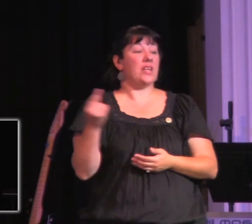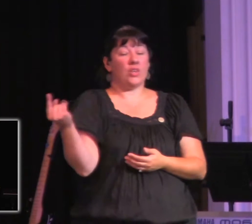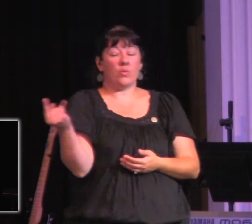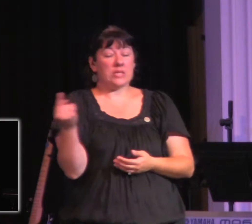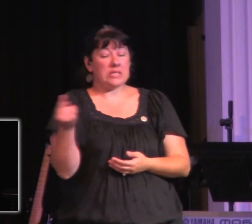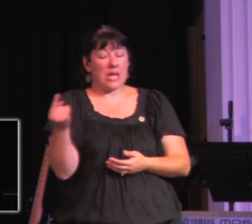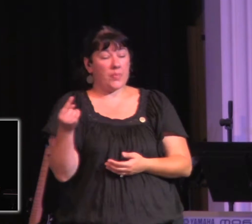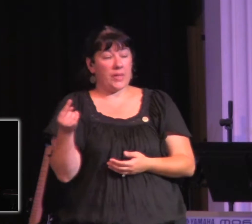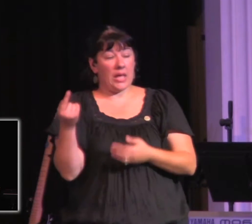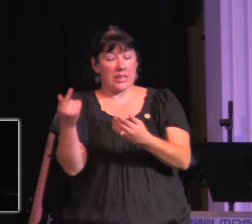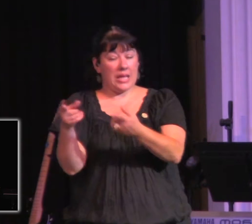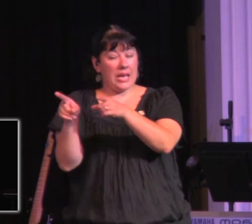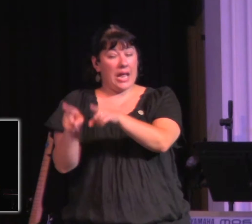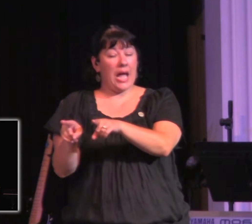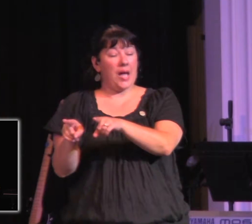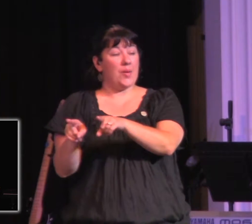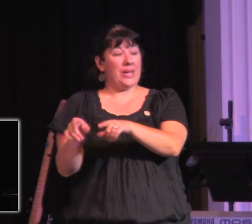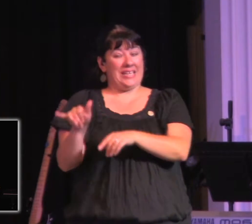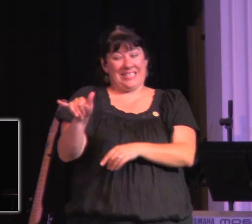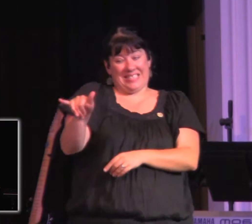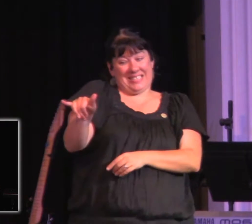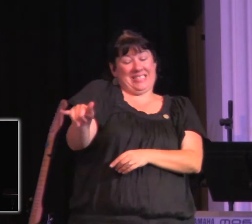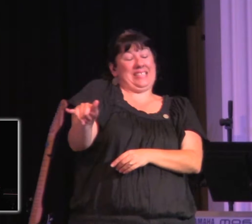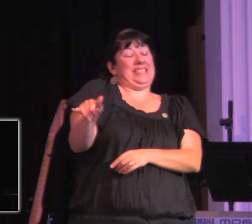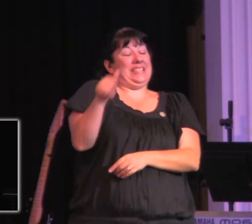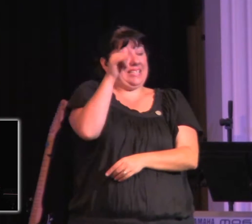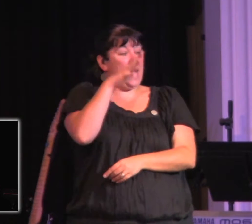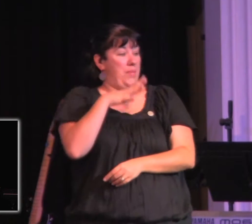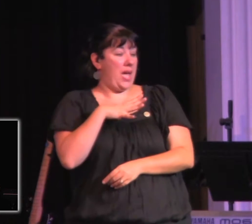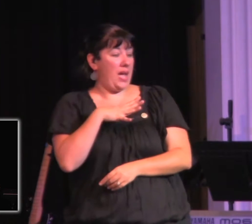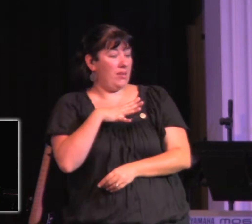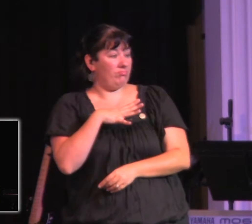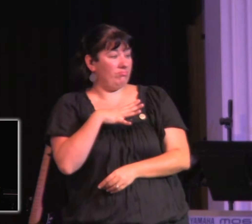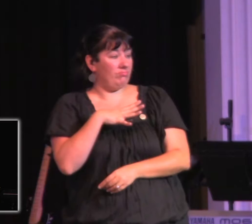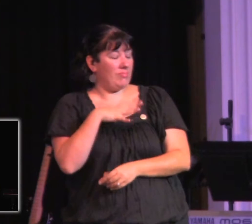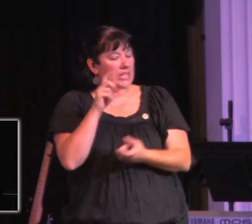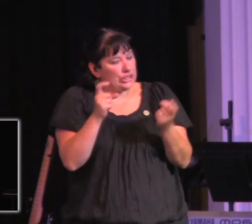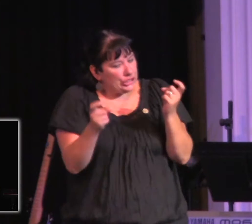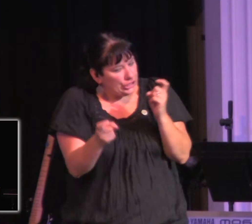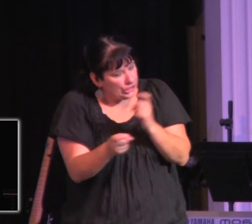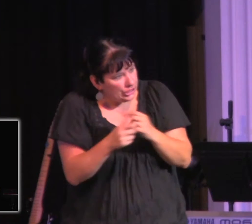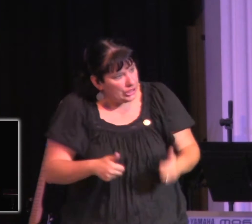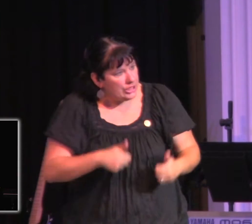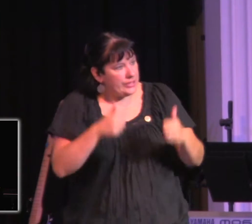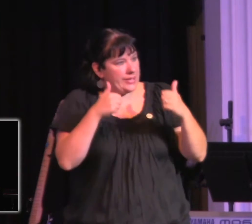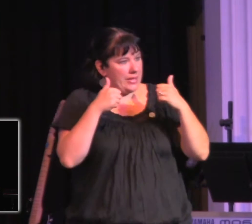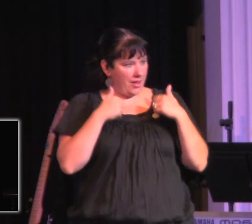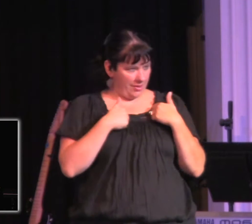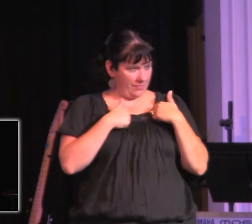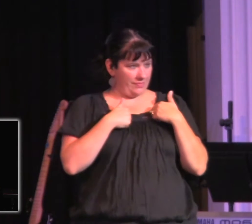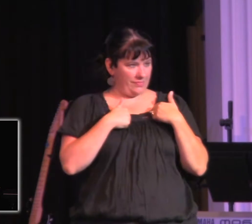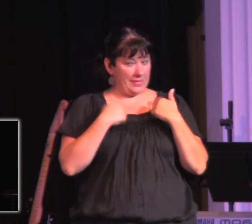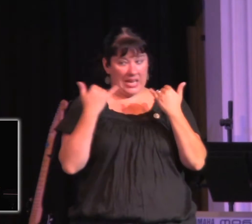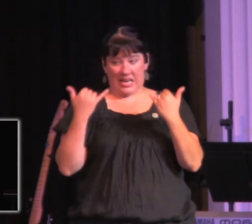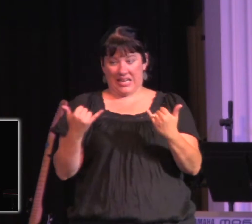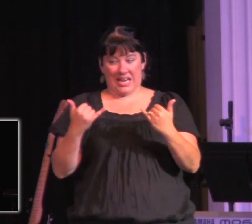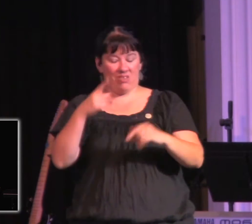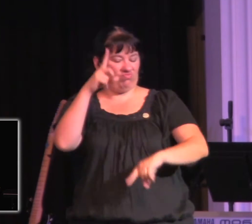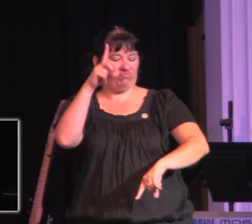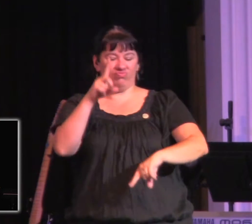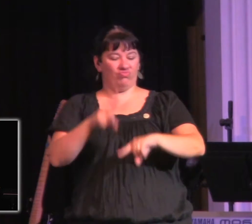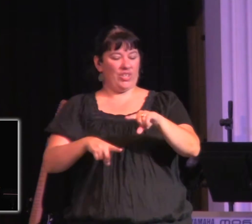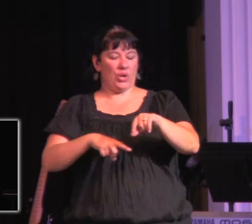of handicap. It altered his life and left him crippled, the Bible says.